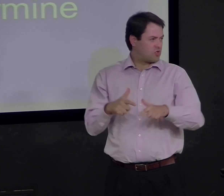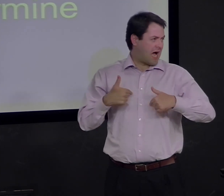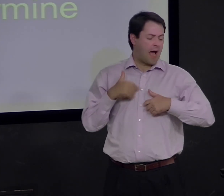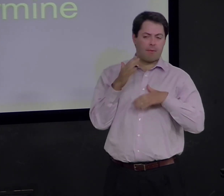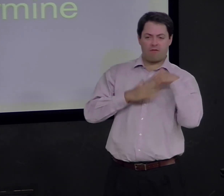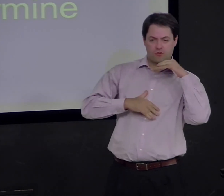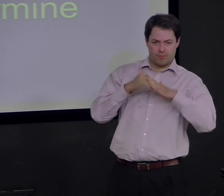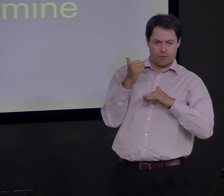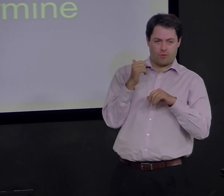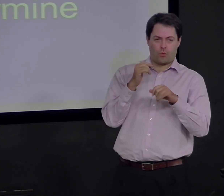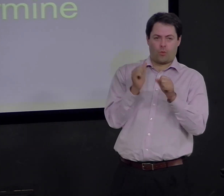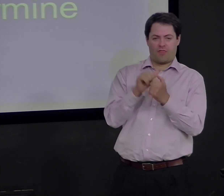I know